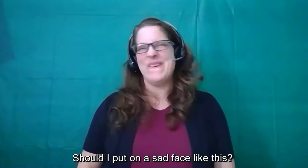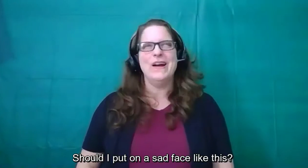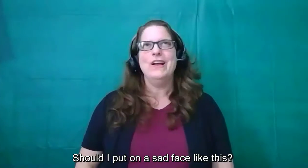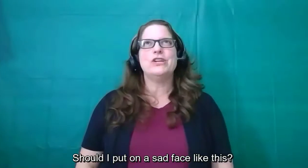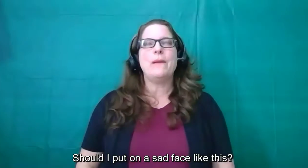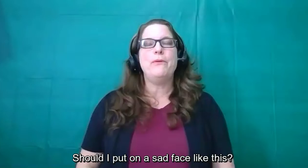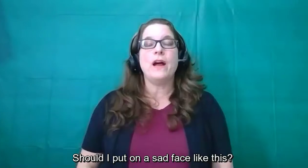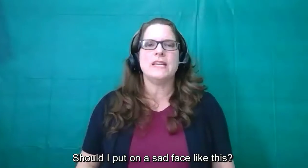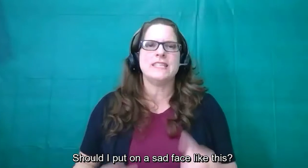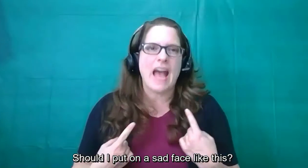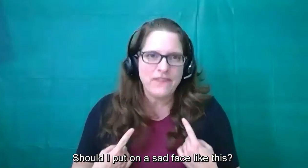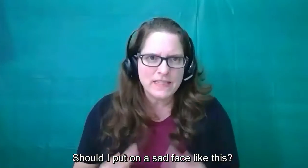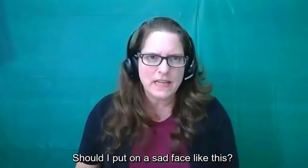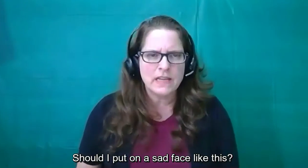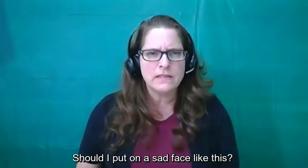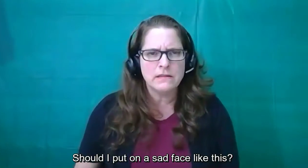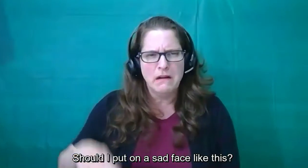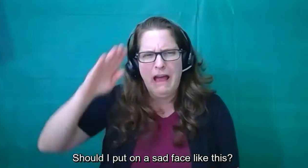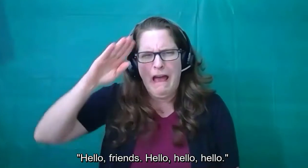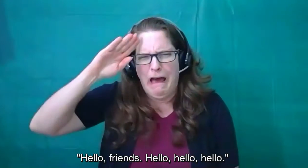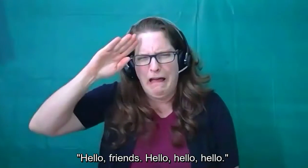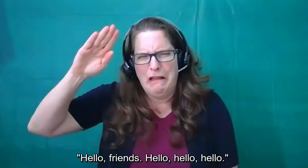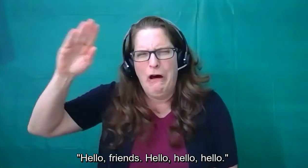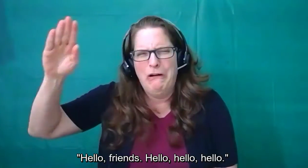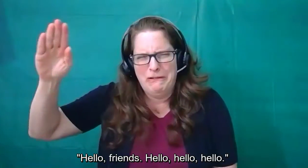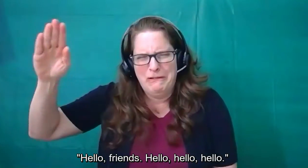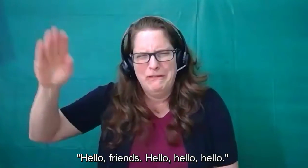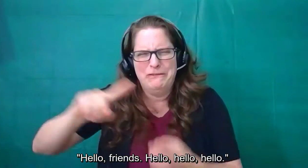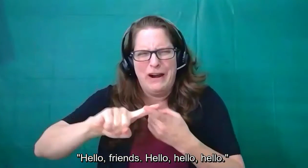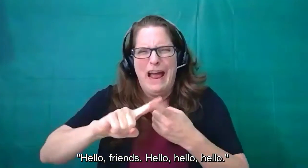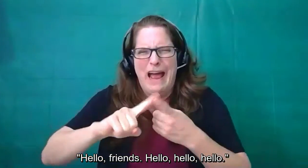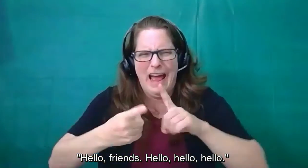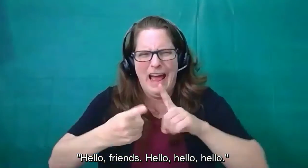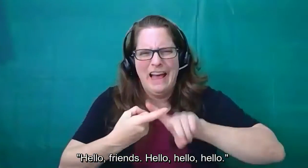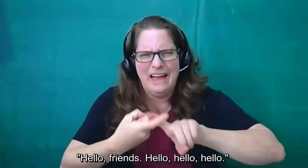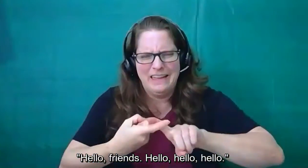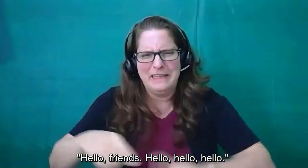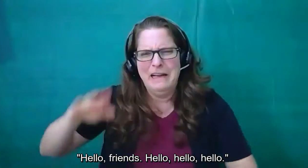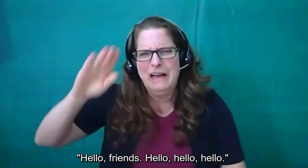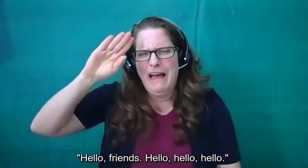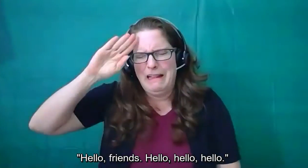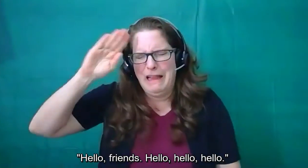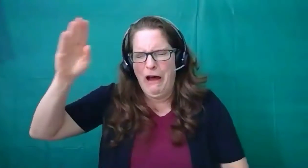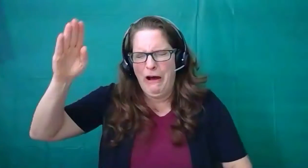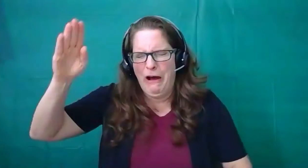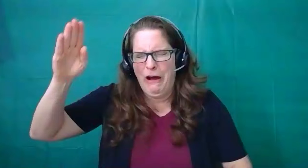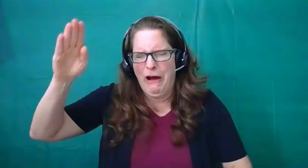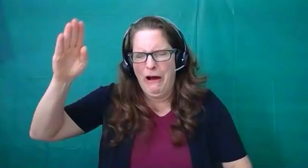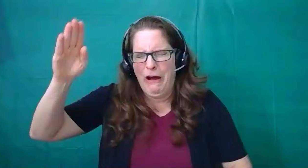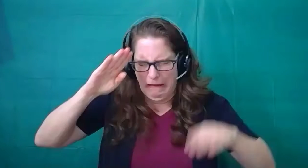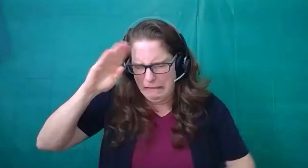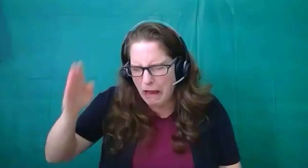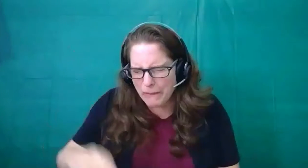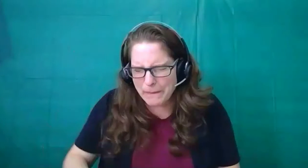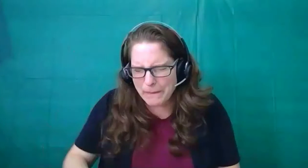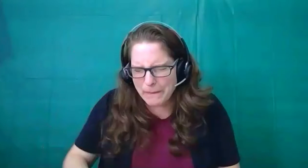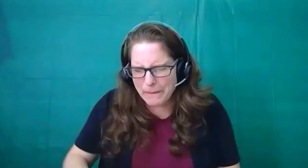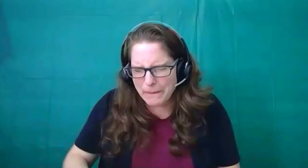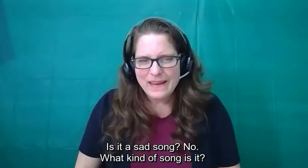I put on a sad face like this? Hello, friends. Hello, hello, hello. Is it a sad